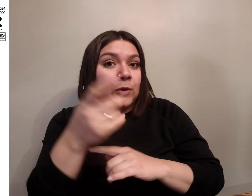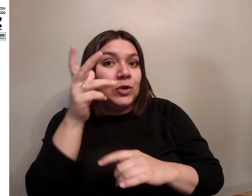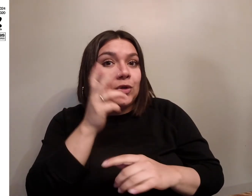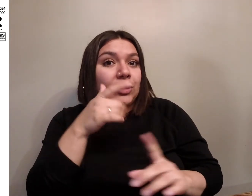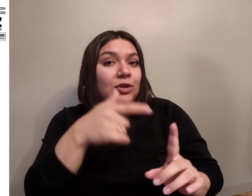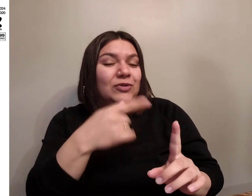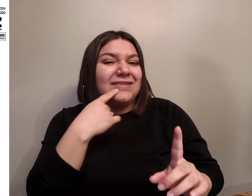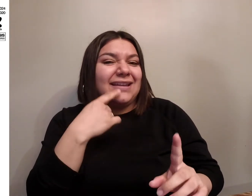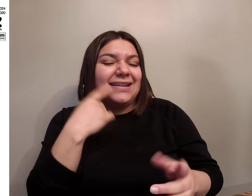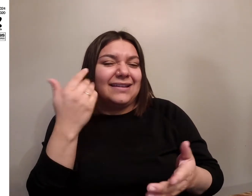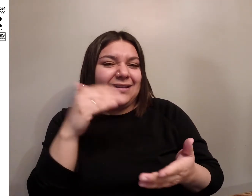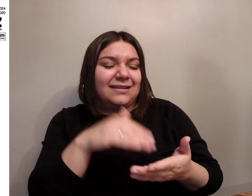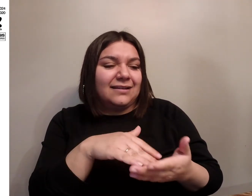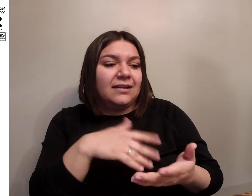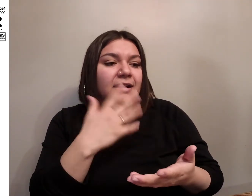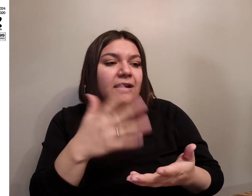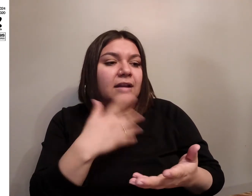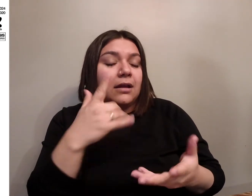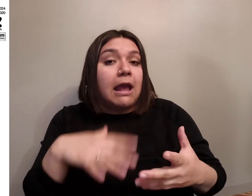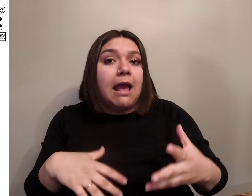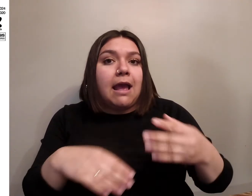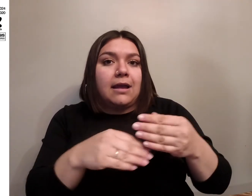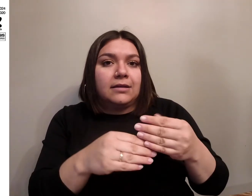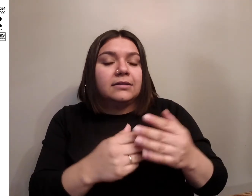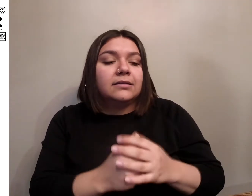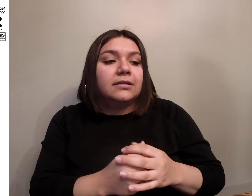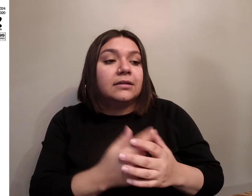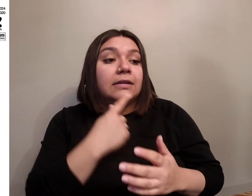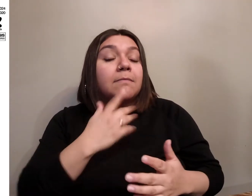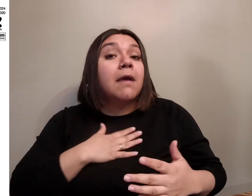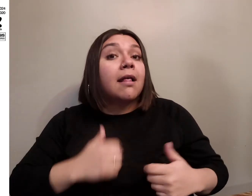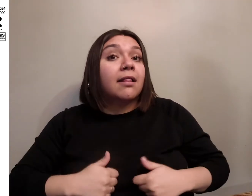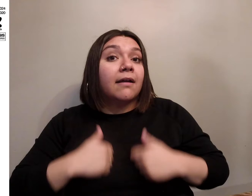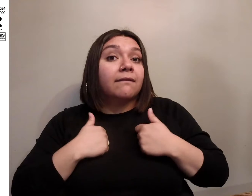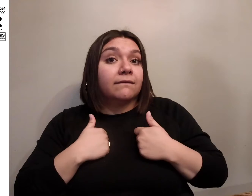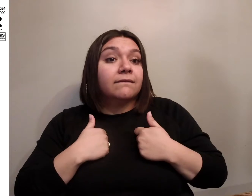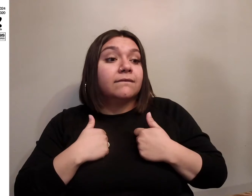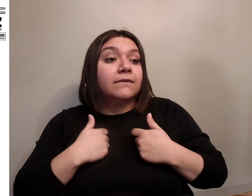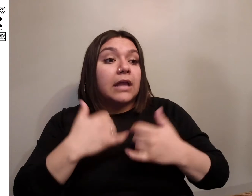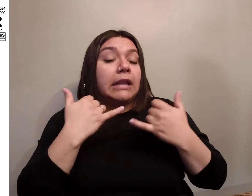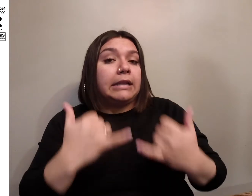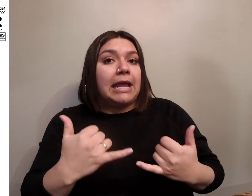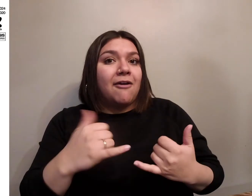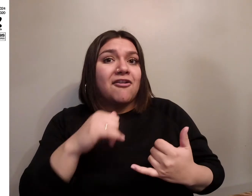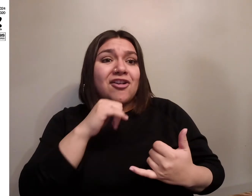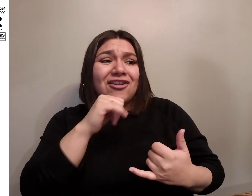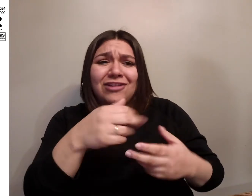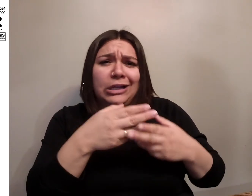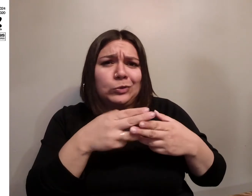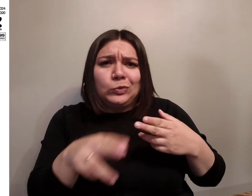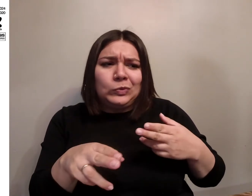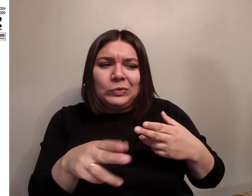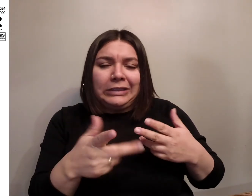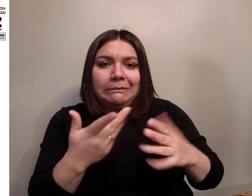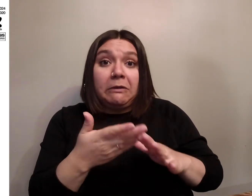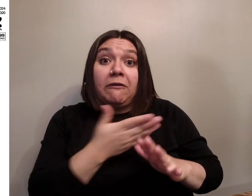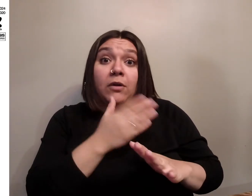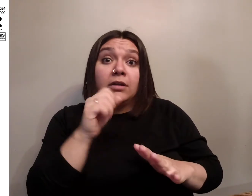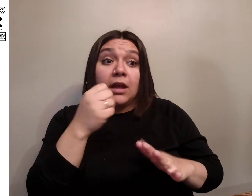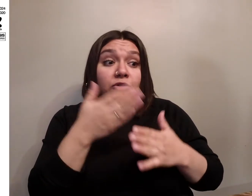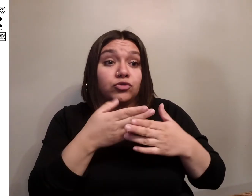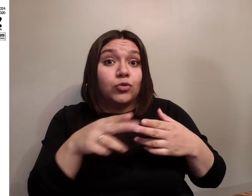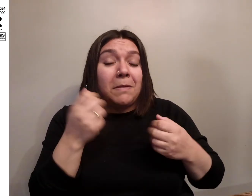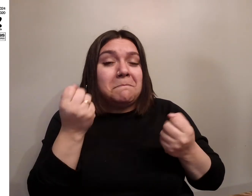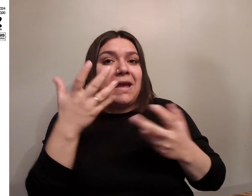is so amazing at this moment, and to hear you say it again, adds to it, is that in my life, which is at